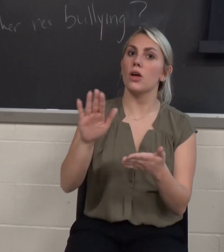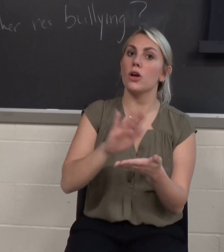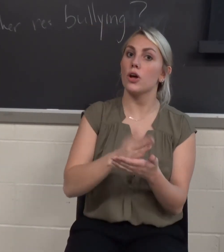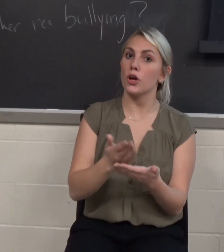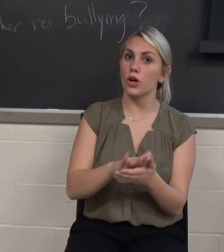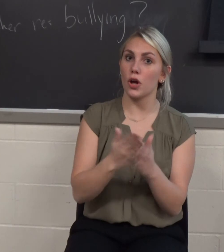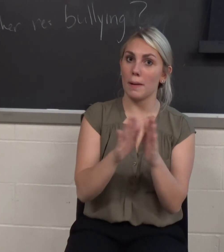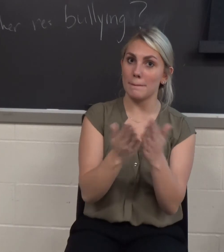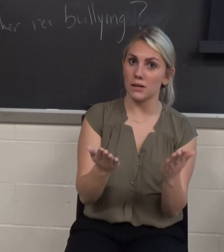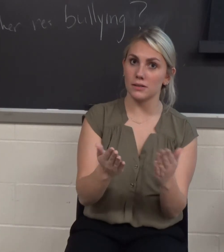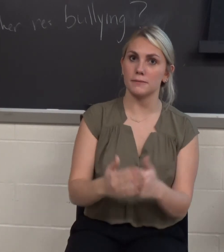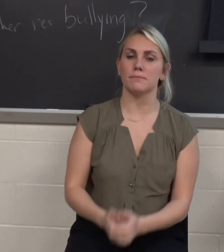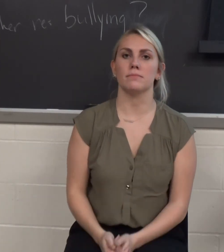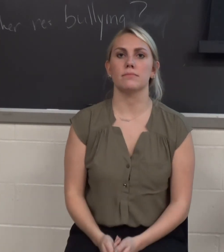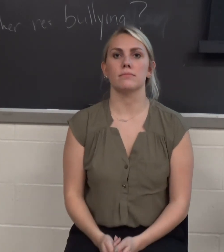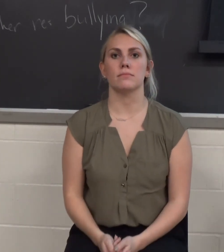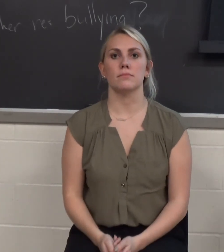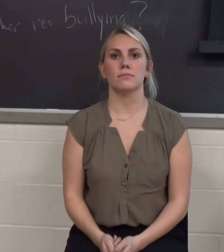Directions on how to put something together is a